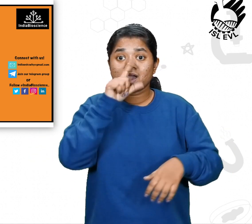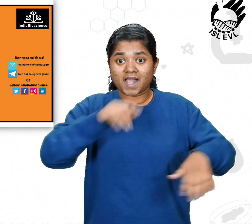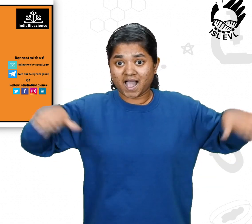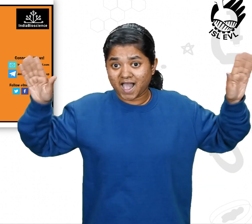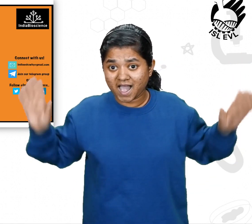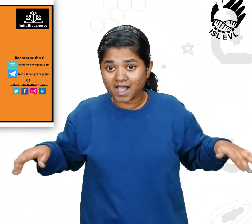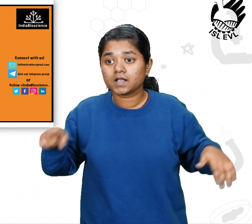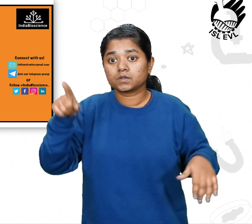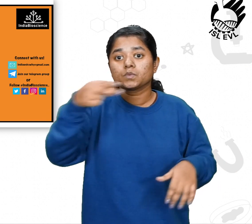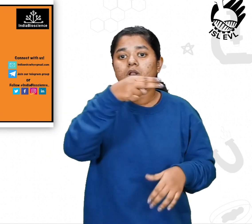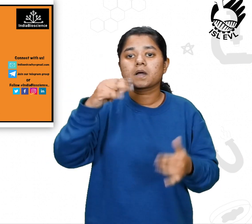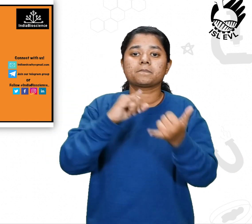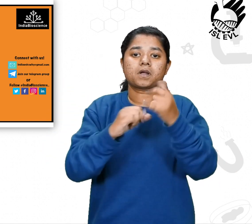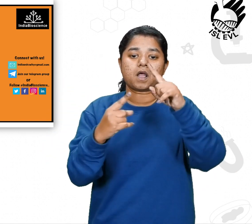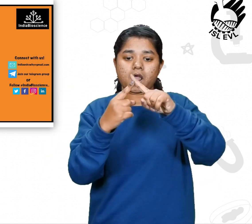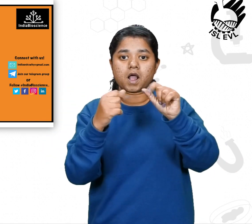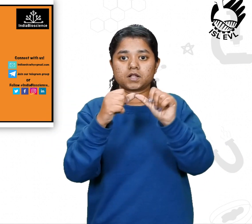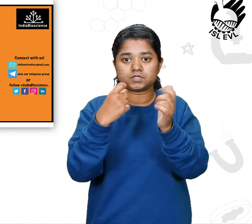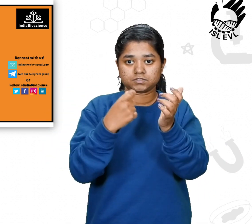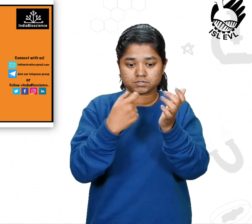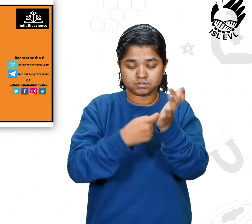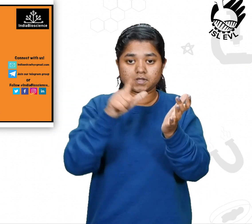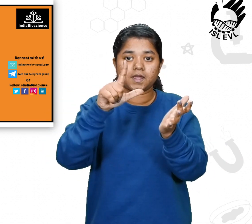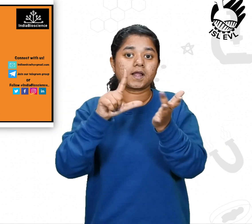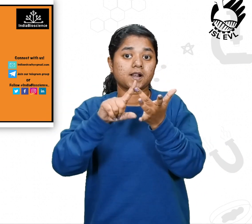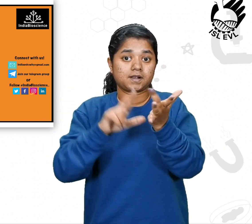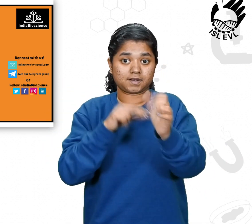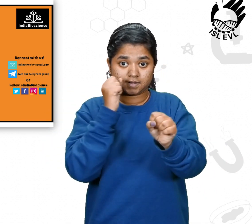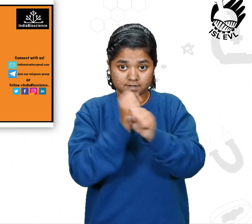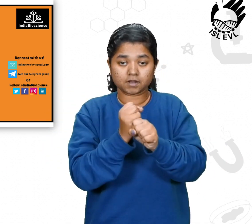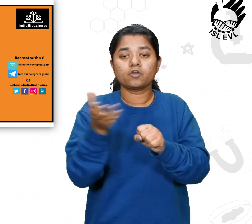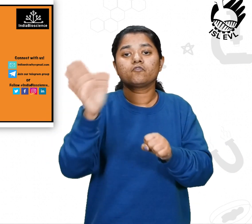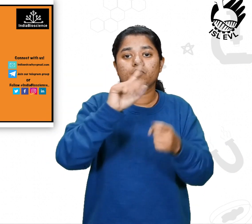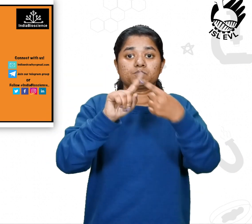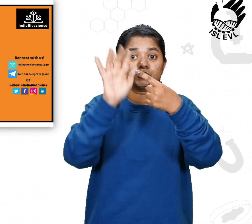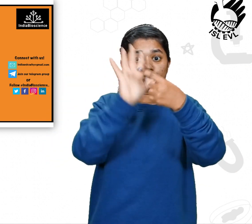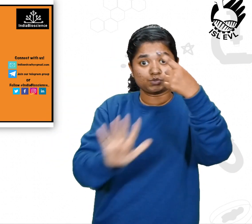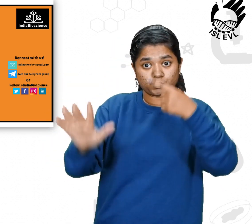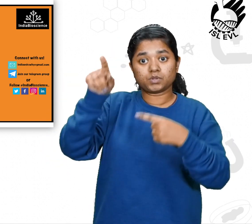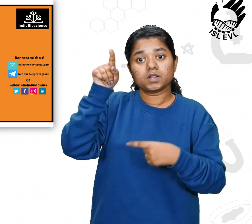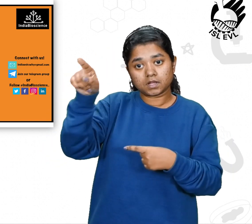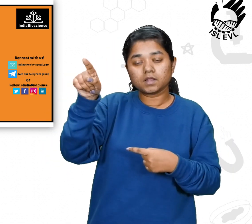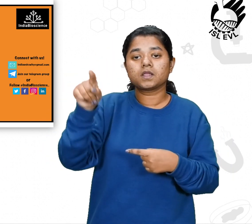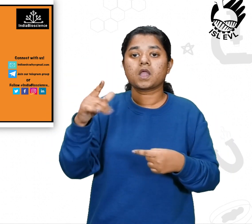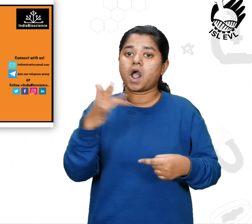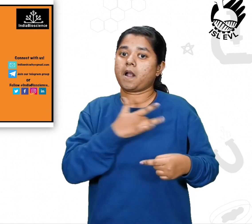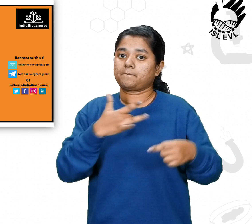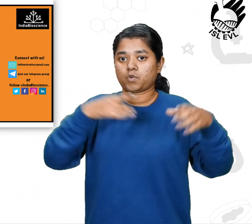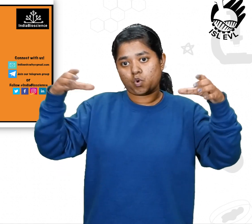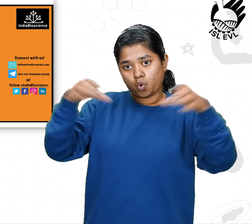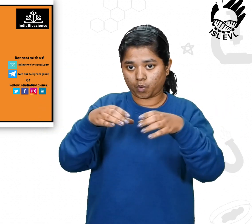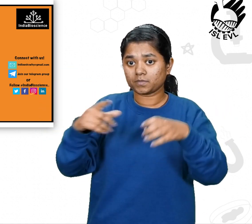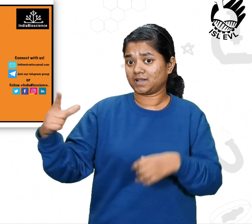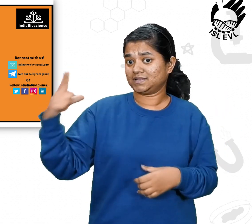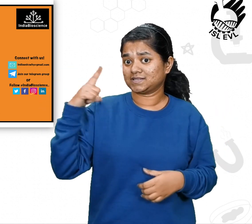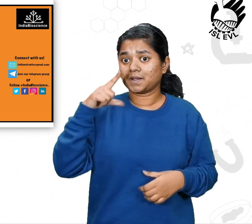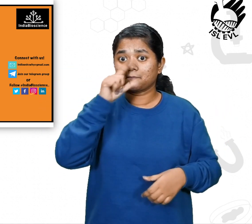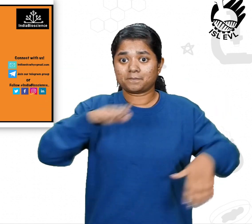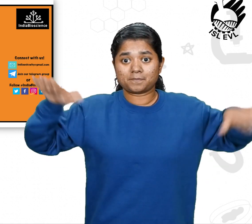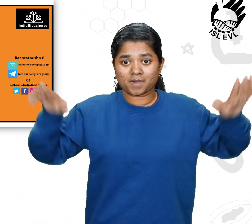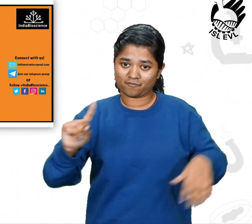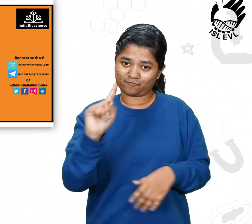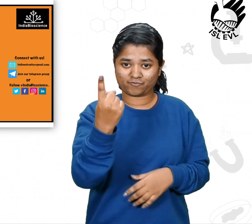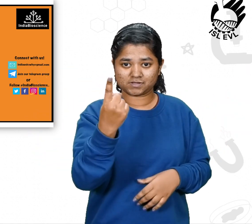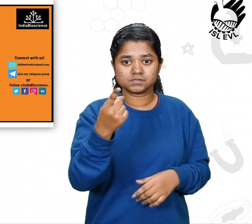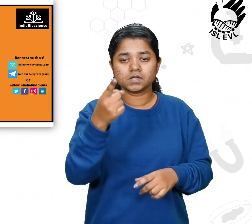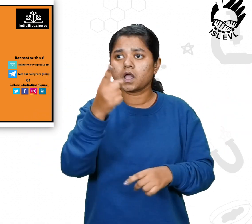side of a group spots a predator, it makes slight movements in its position. This way, it is able to signal